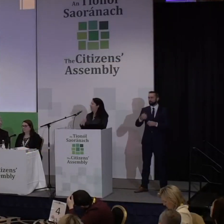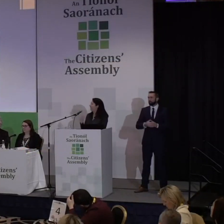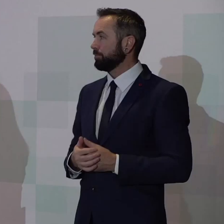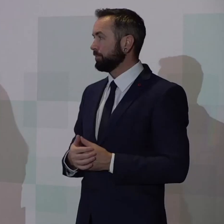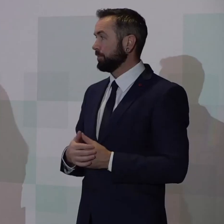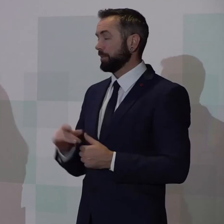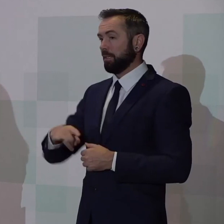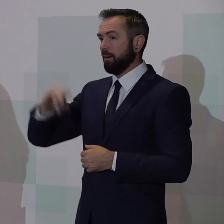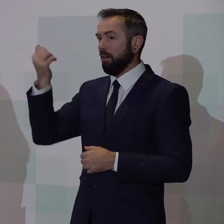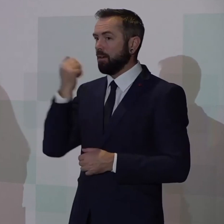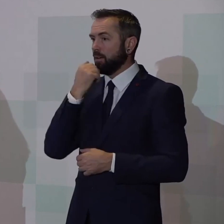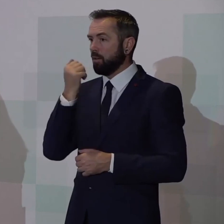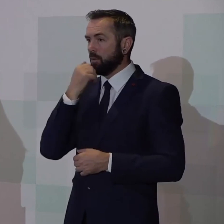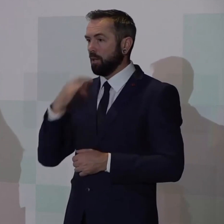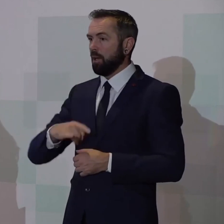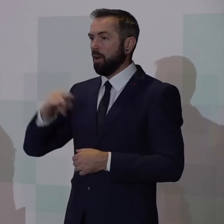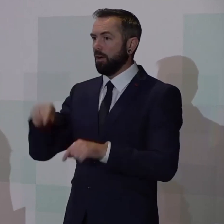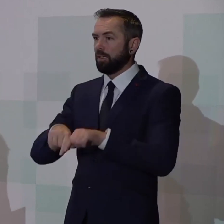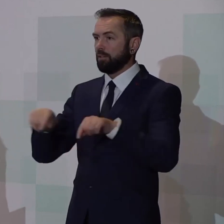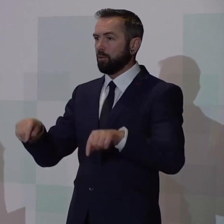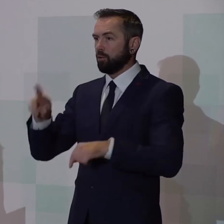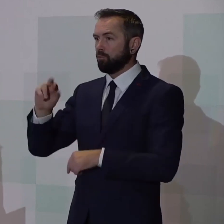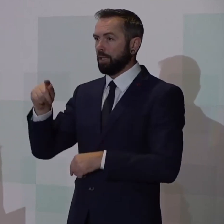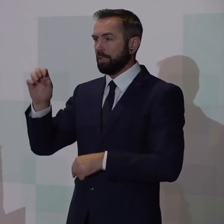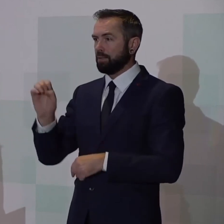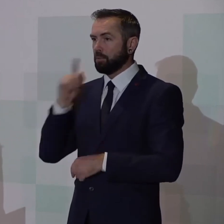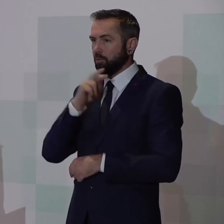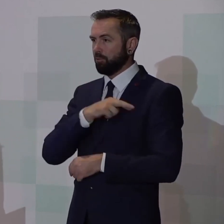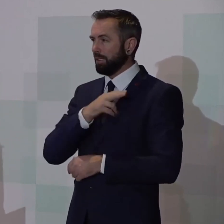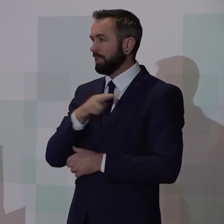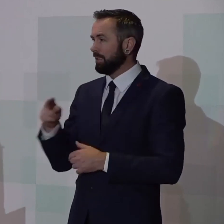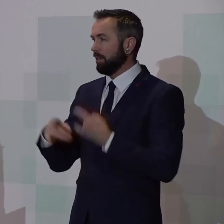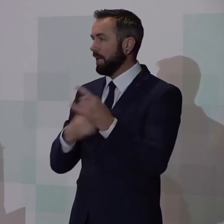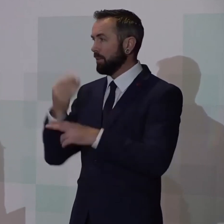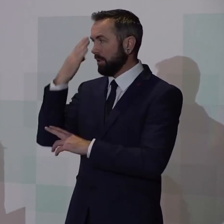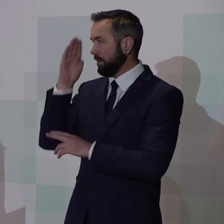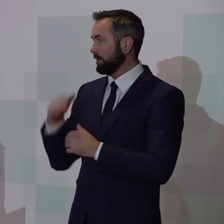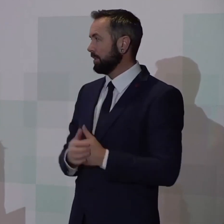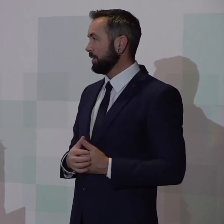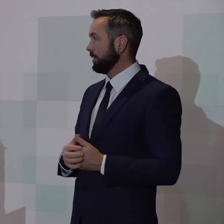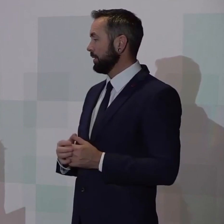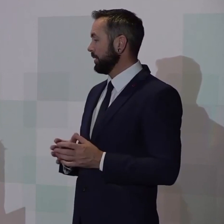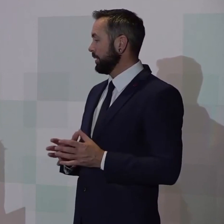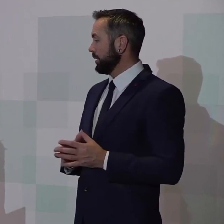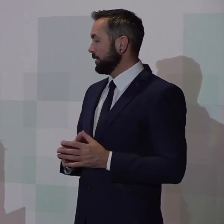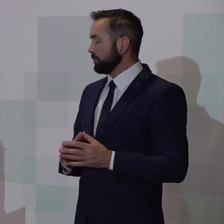divorced. So that's a very high, if you like, divorce rate. But it's not the case in Ireland.